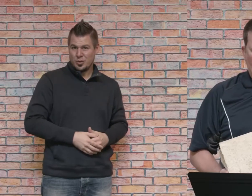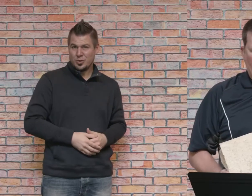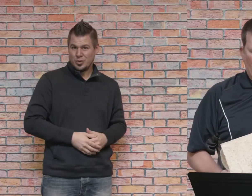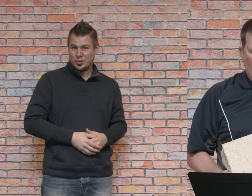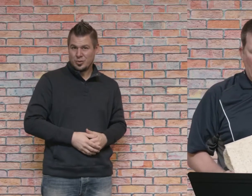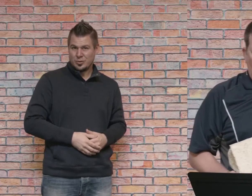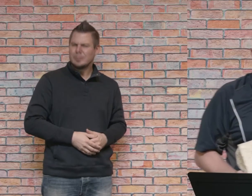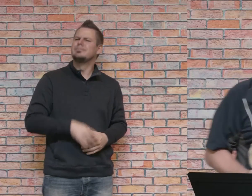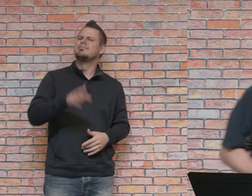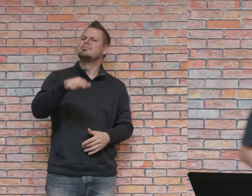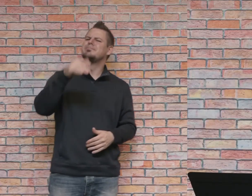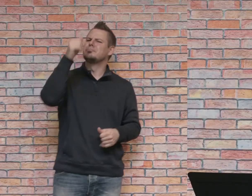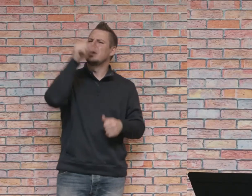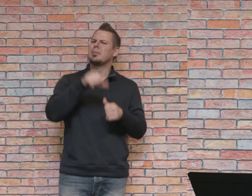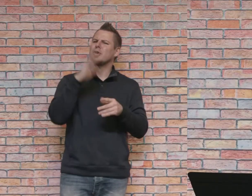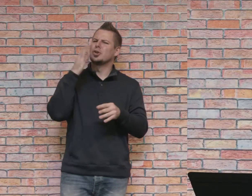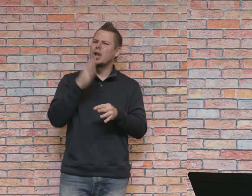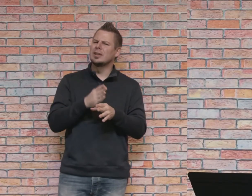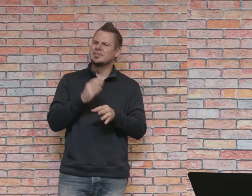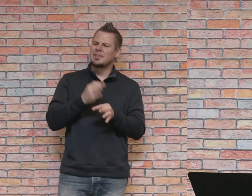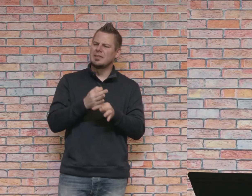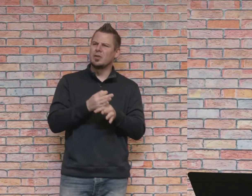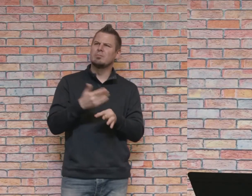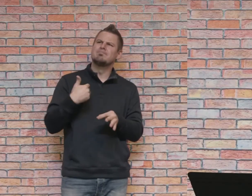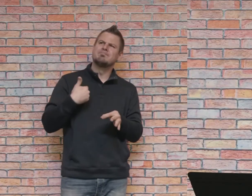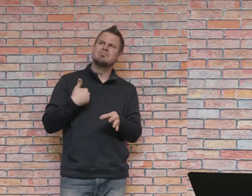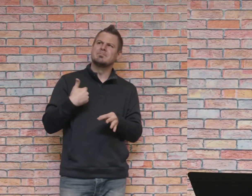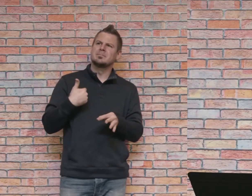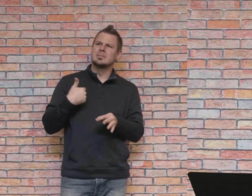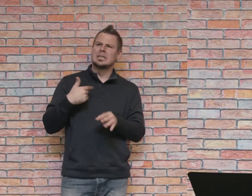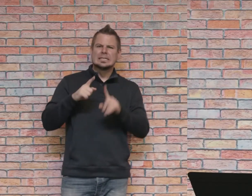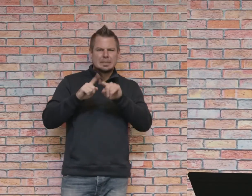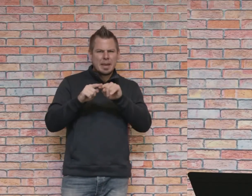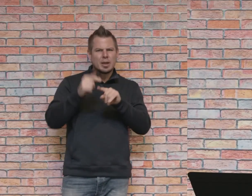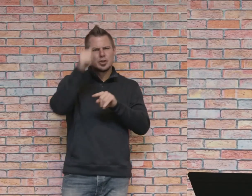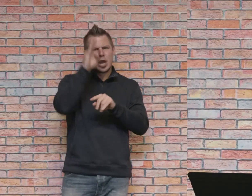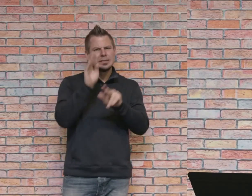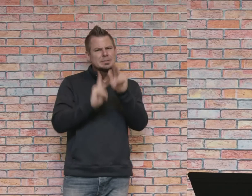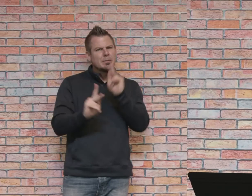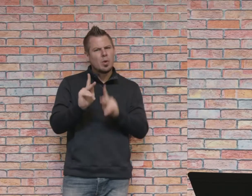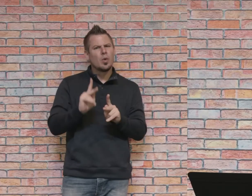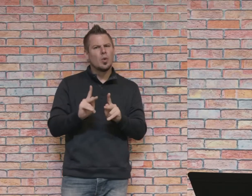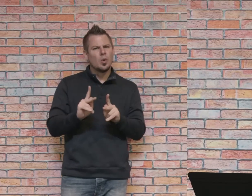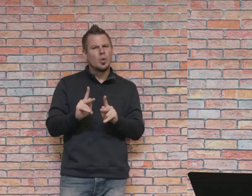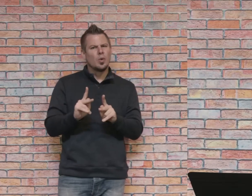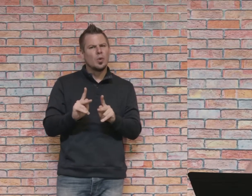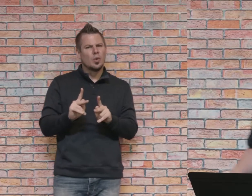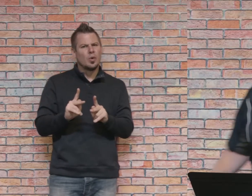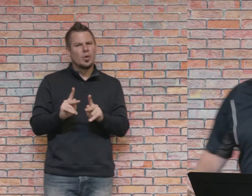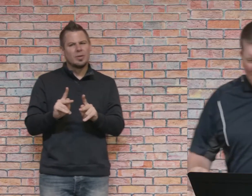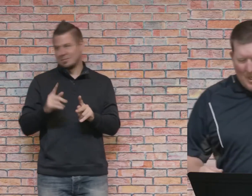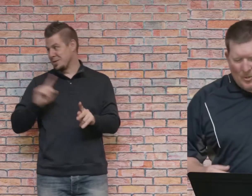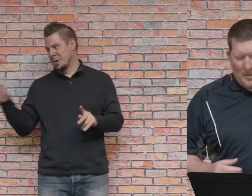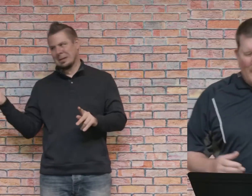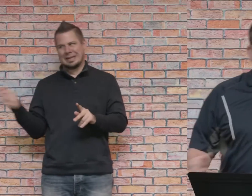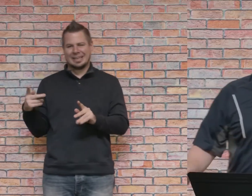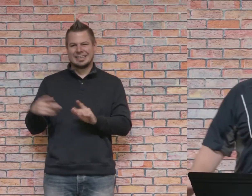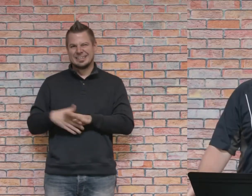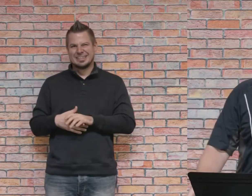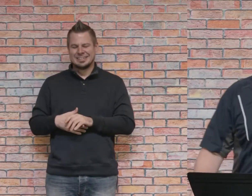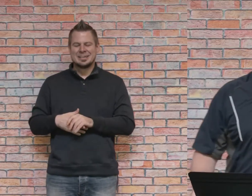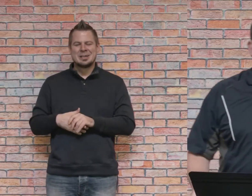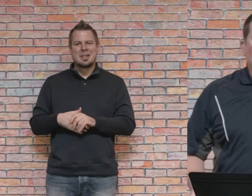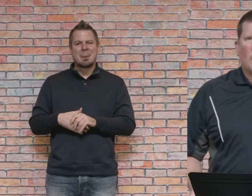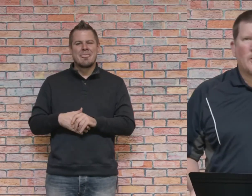faithfulness. Also a reminder, rely on God's people. get back in the screen here. Rely on